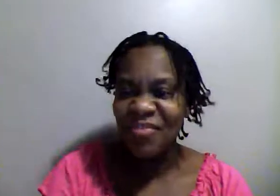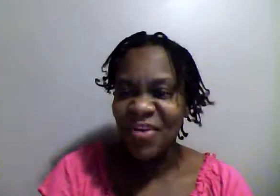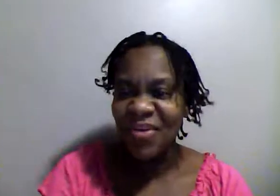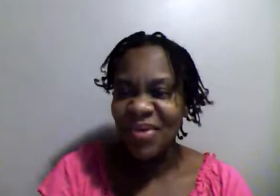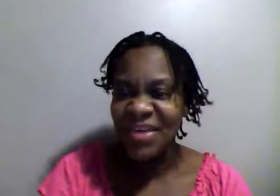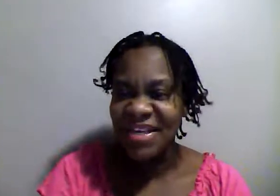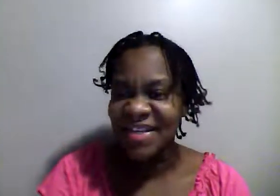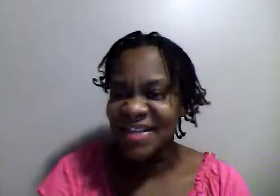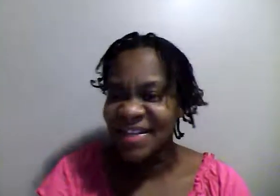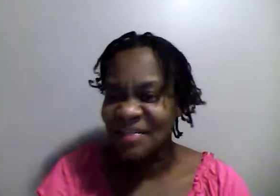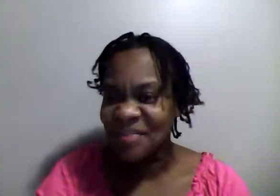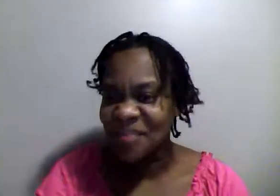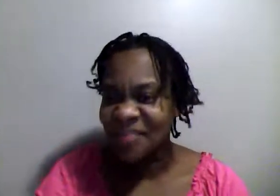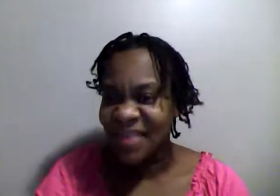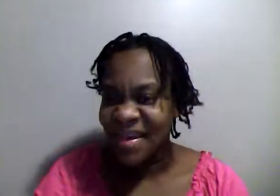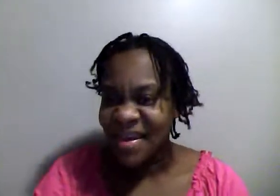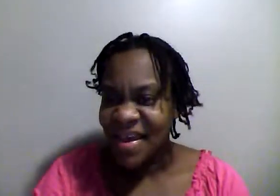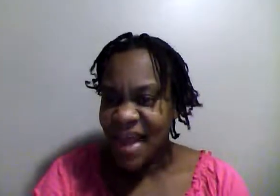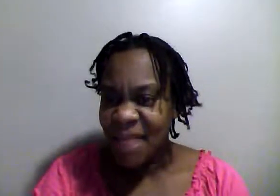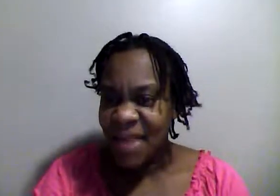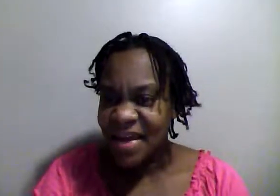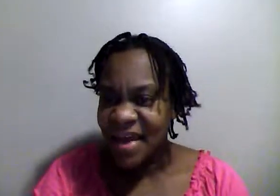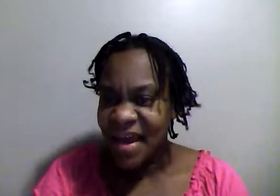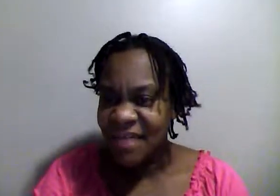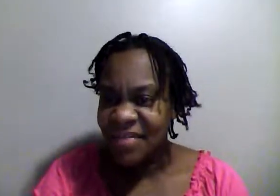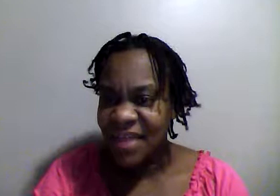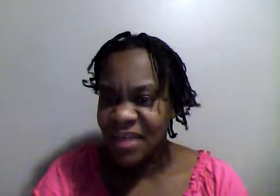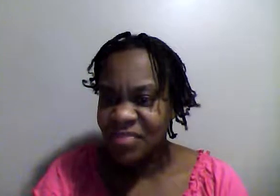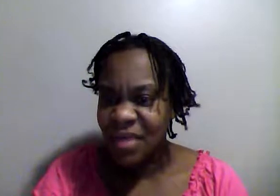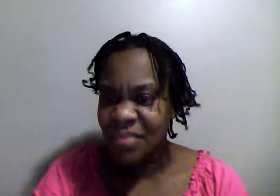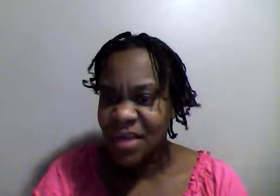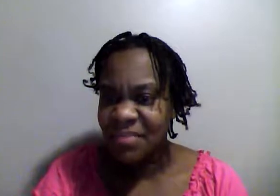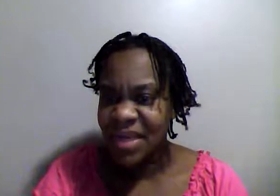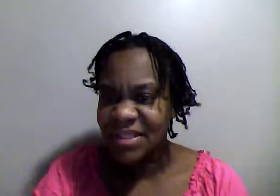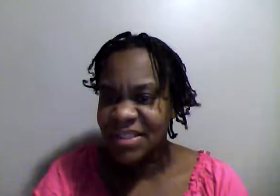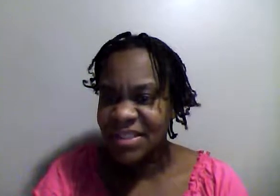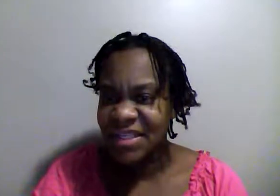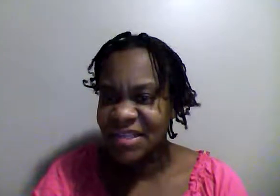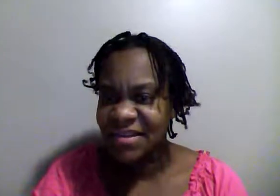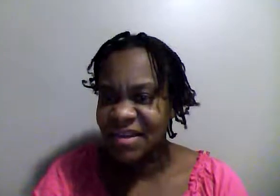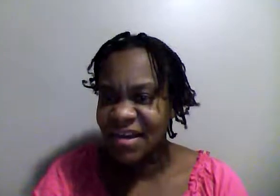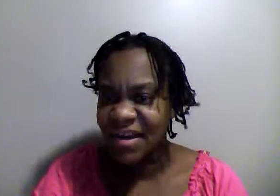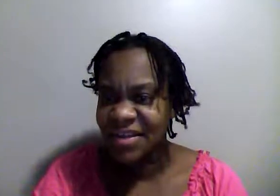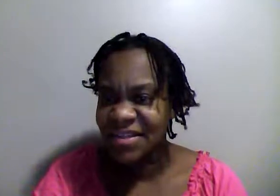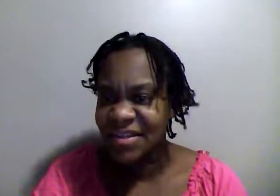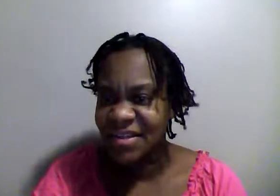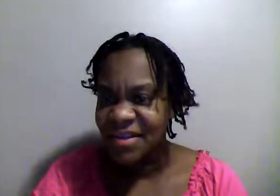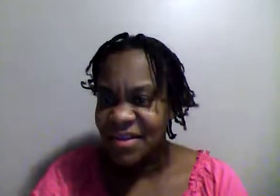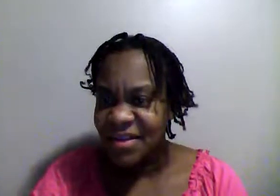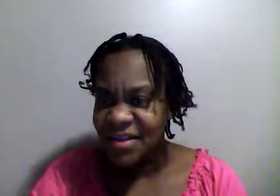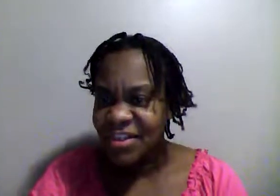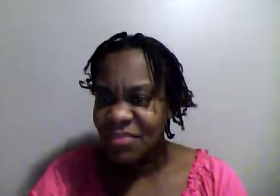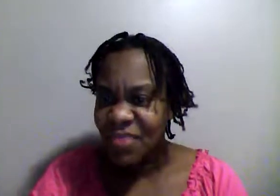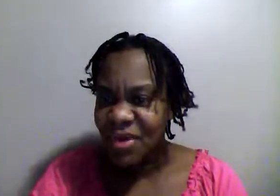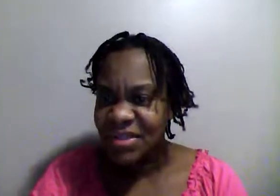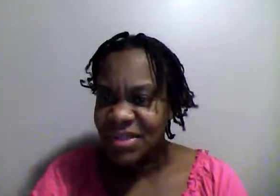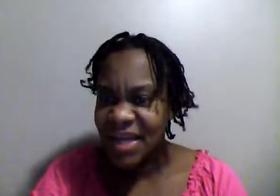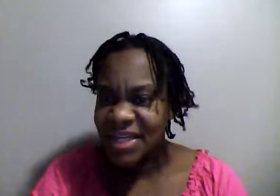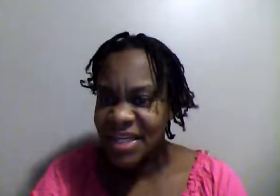you indeed. I might have that problem next season because the chipmunks that eat some